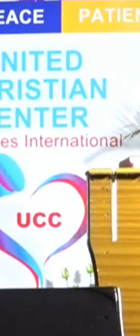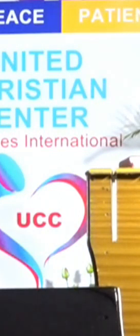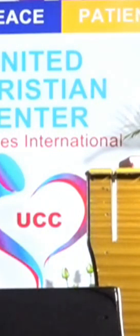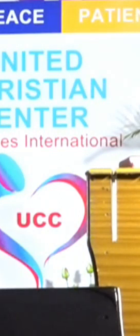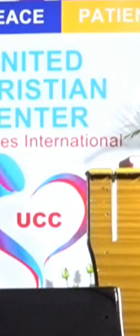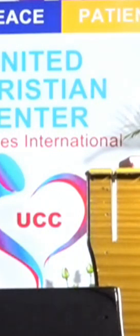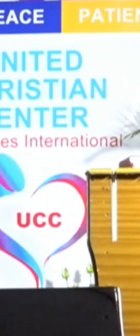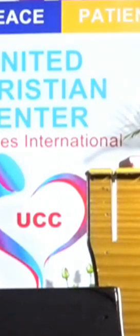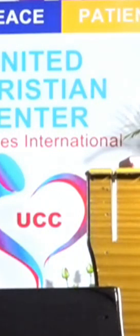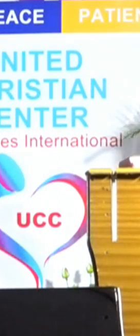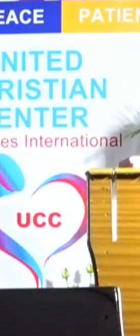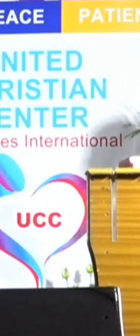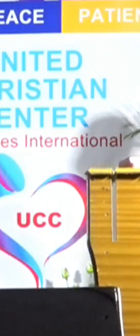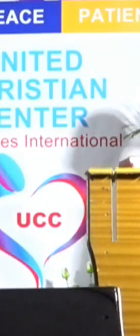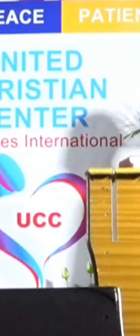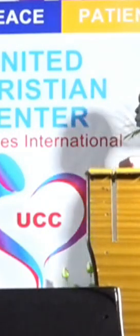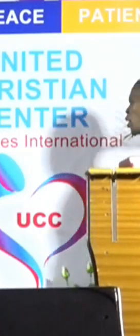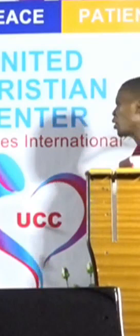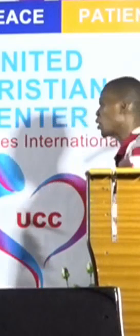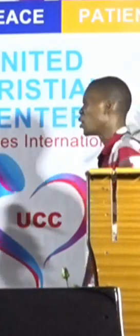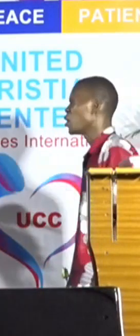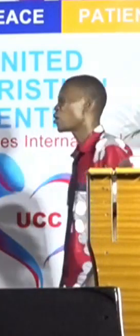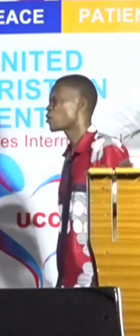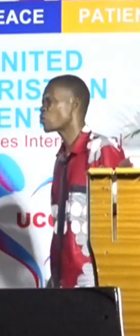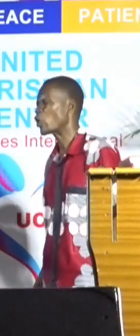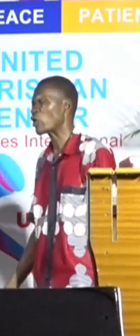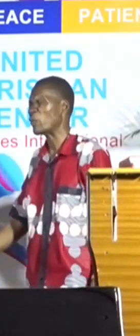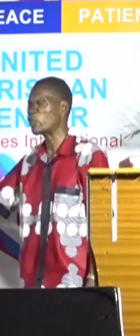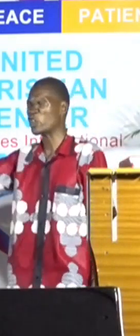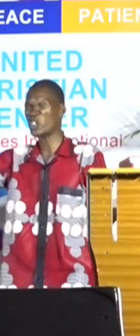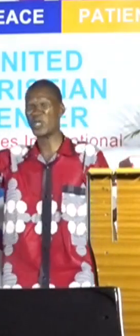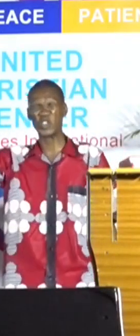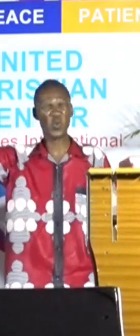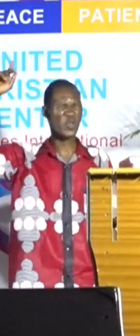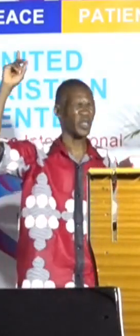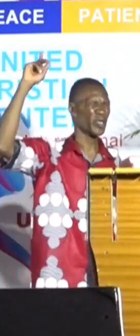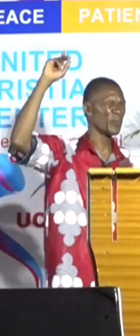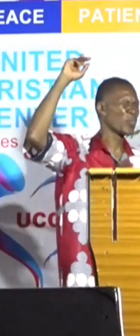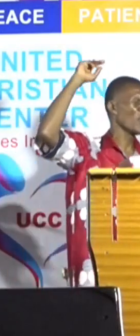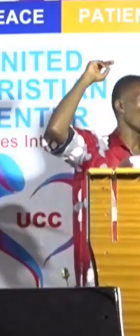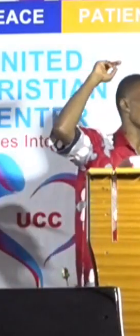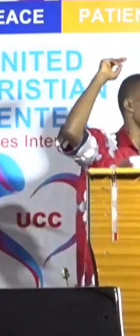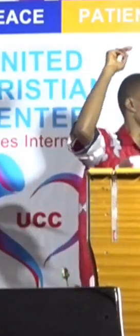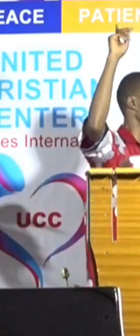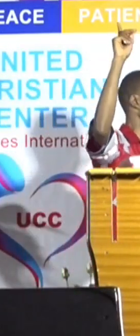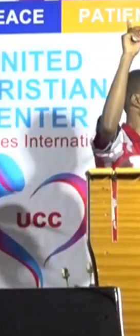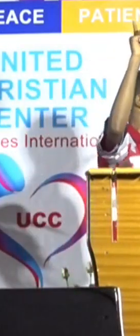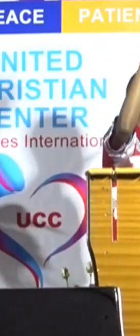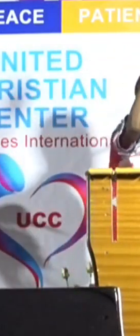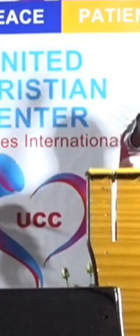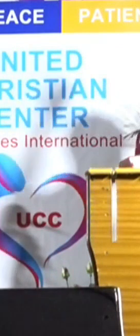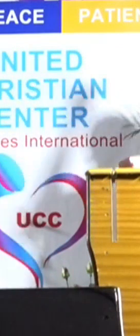talina kyagasa omuntu amanyi ebyama ebyama bya katonda buli muntu yeegomba mukama nyamba ntegeera ebyama